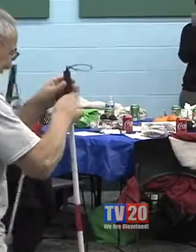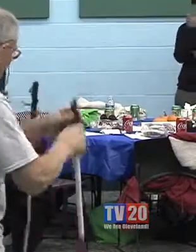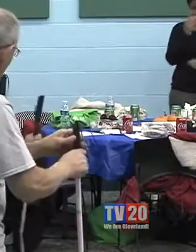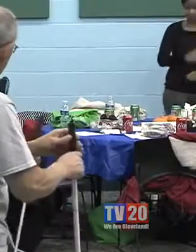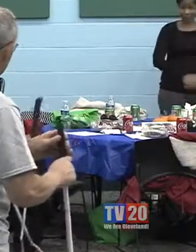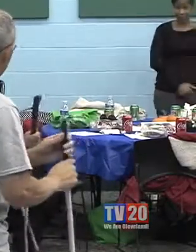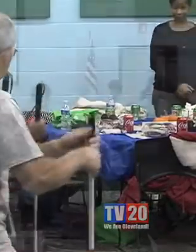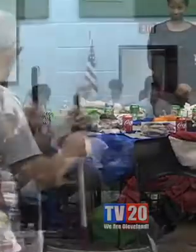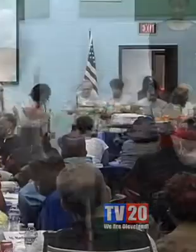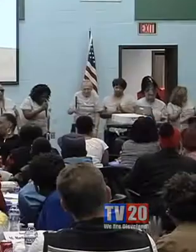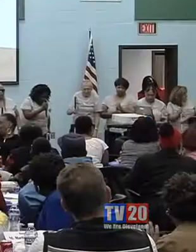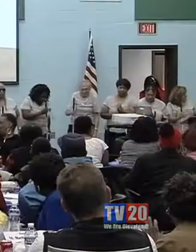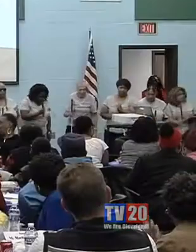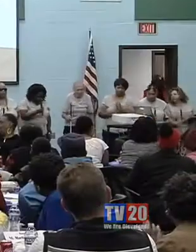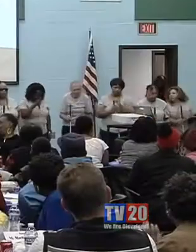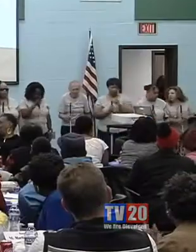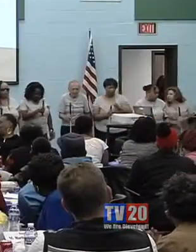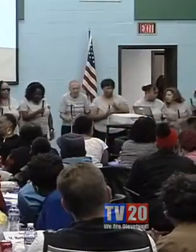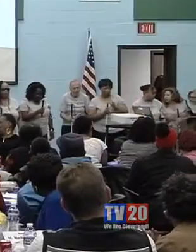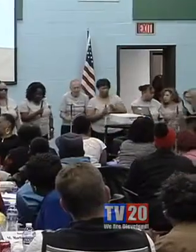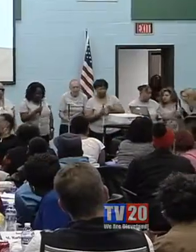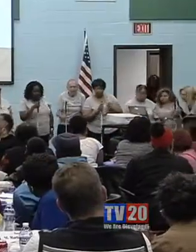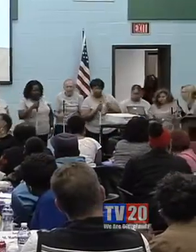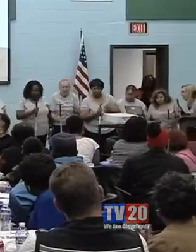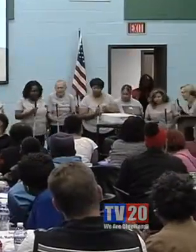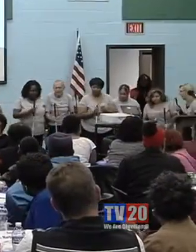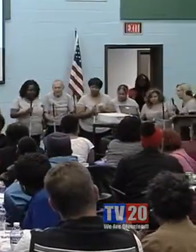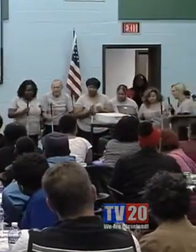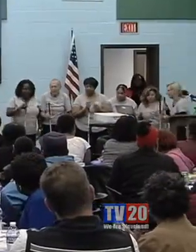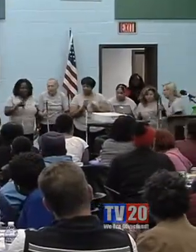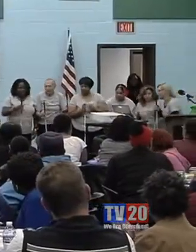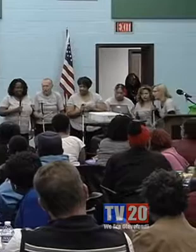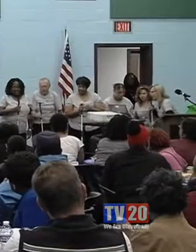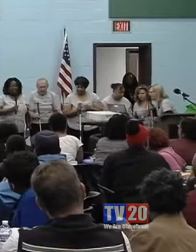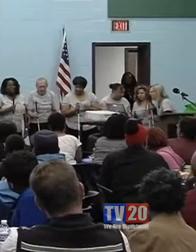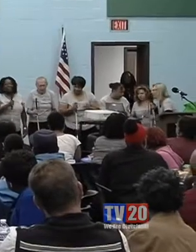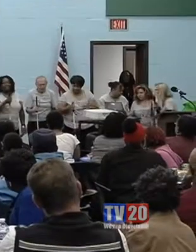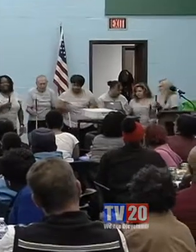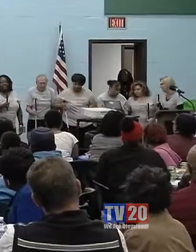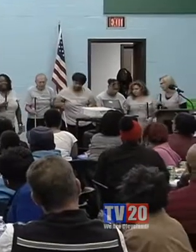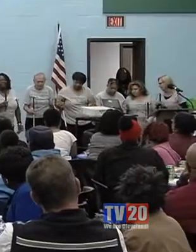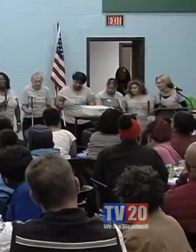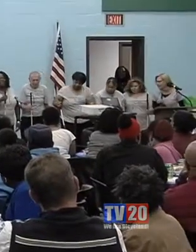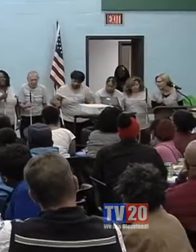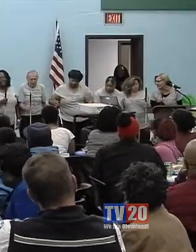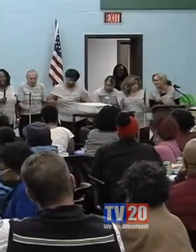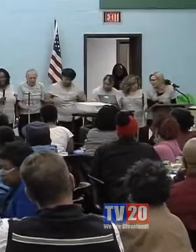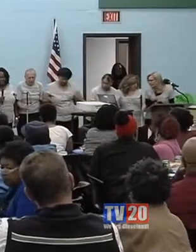Yeah.